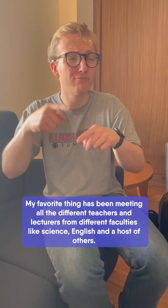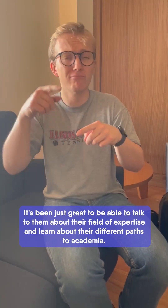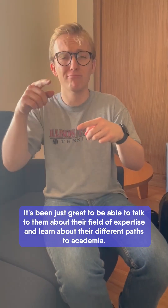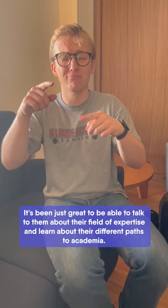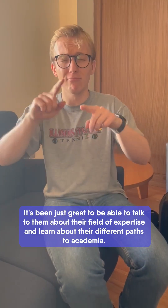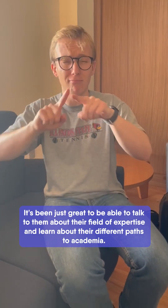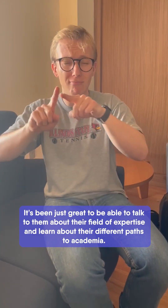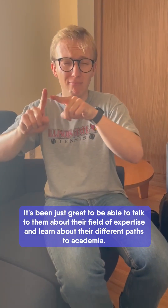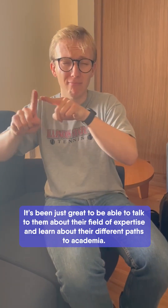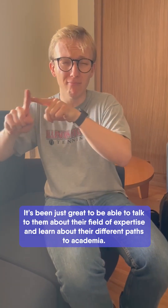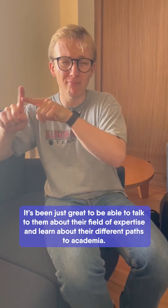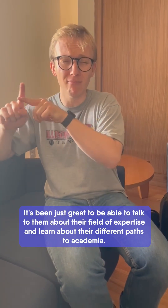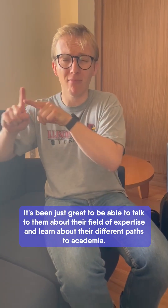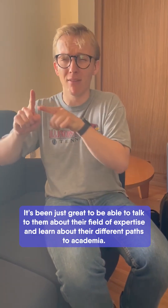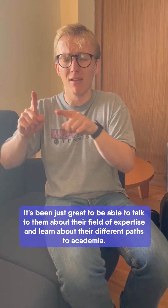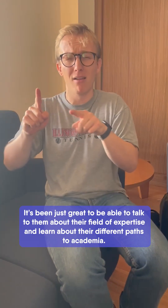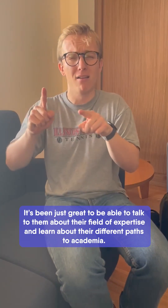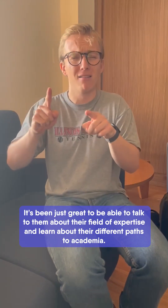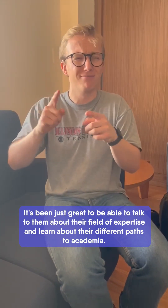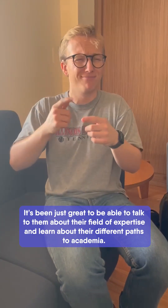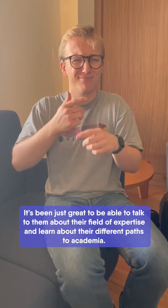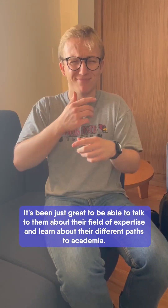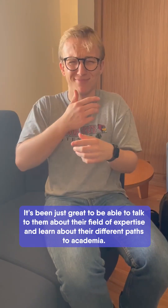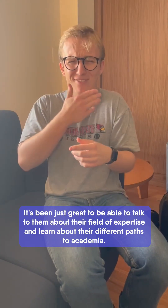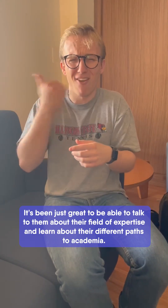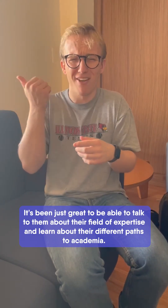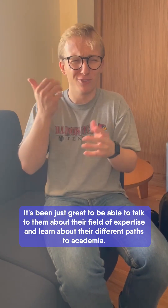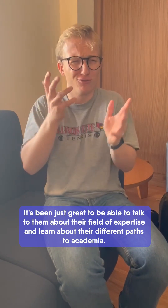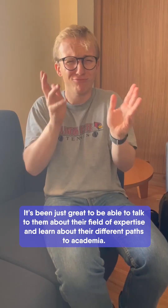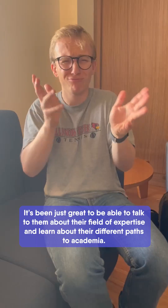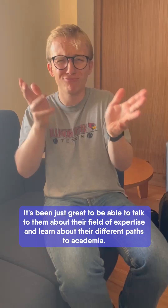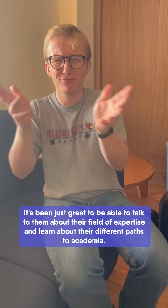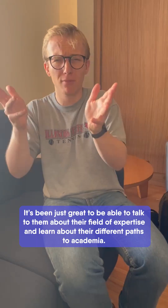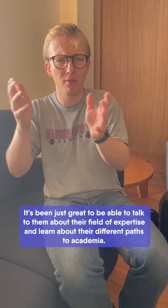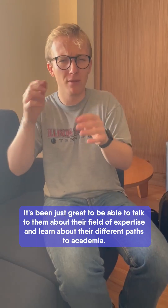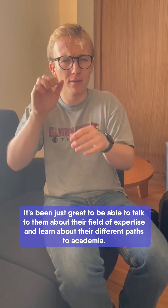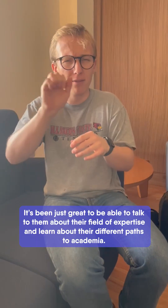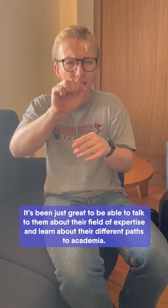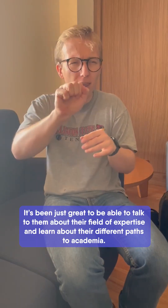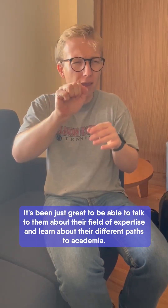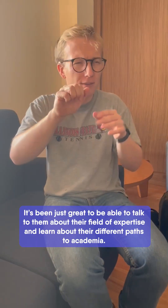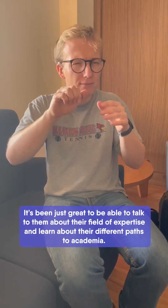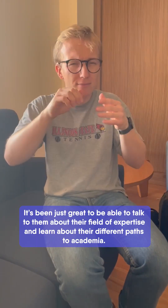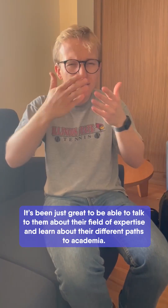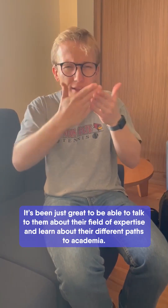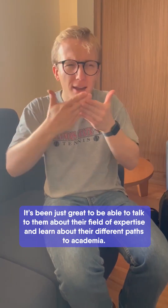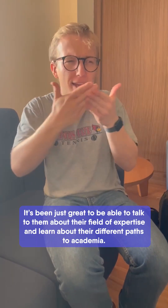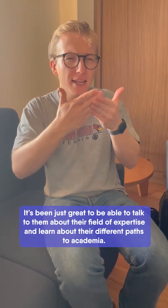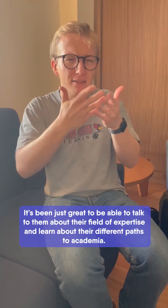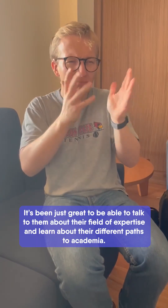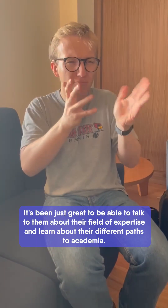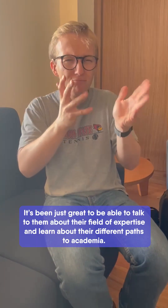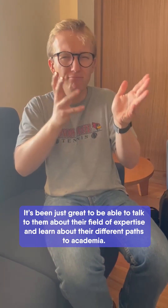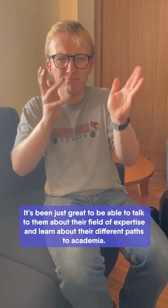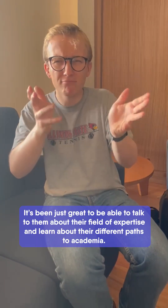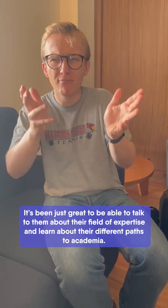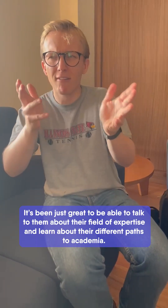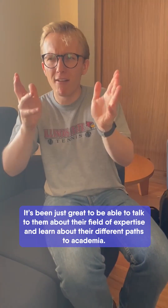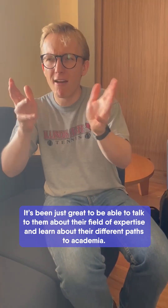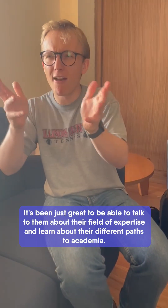It's been just great to be able to talk to them about their field of expertise and learn about their different paths to